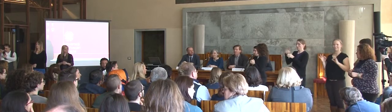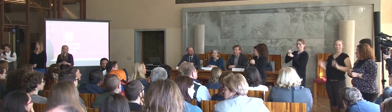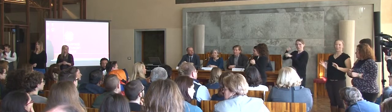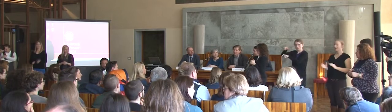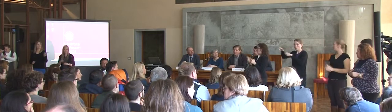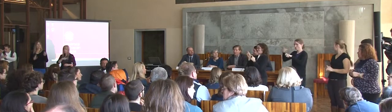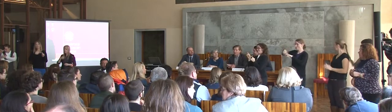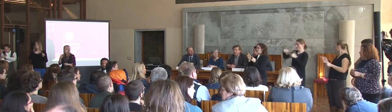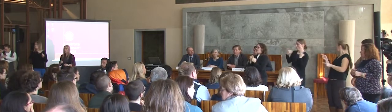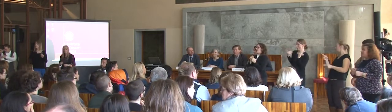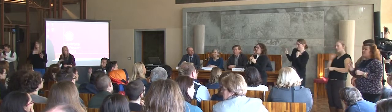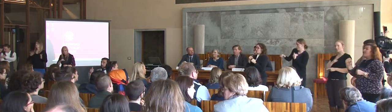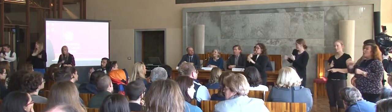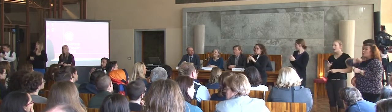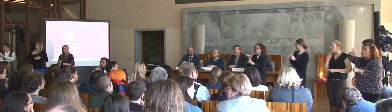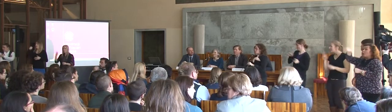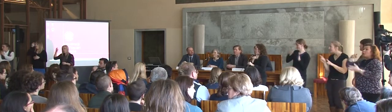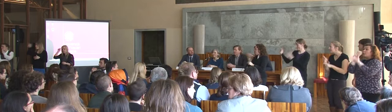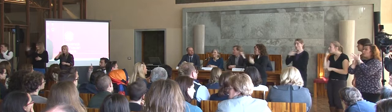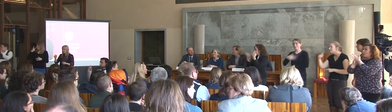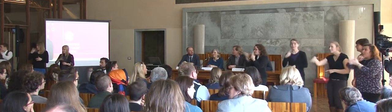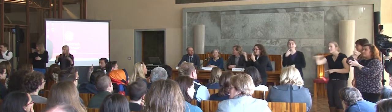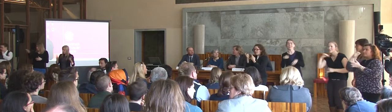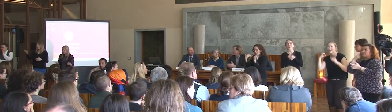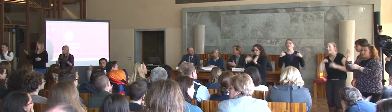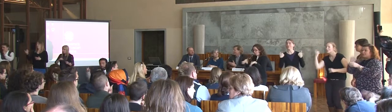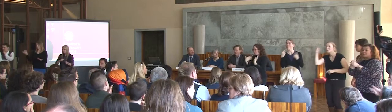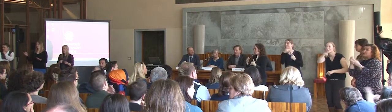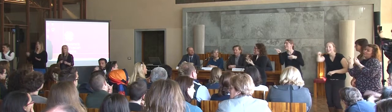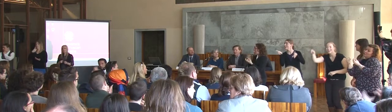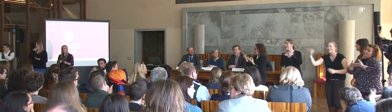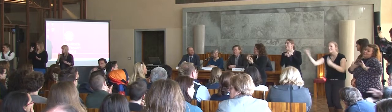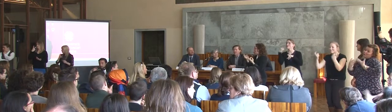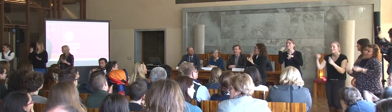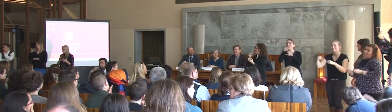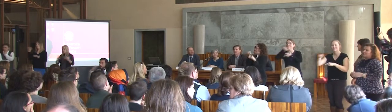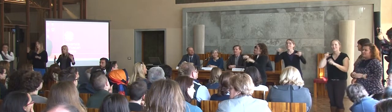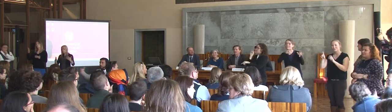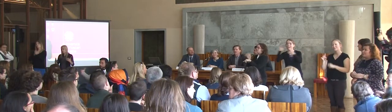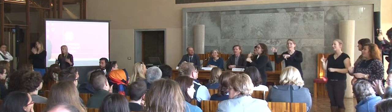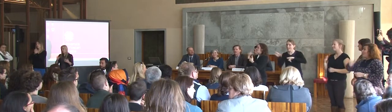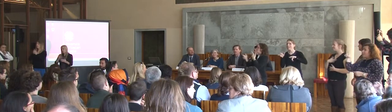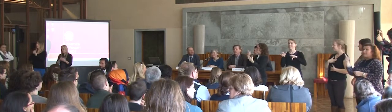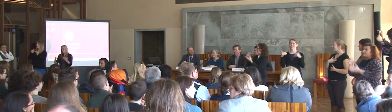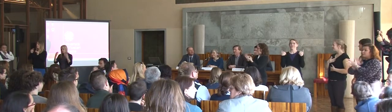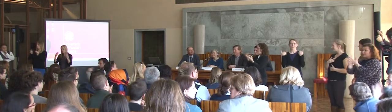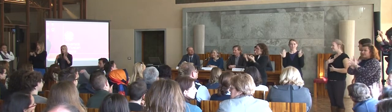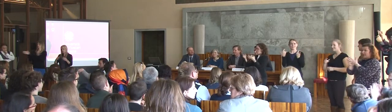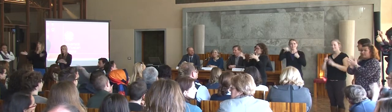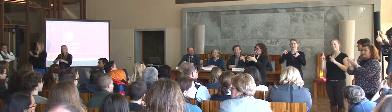And it's lovely to see all the pupils here today too. It's very nice that you have such a large education here in sign language. It's lovely to